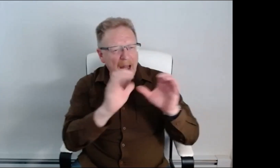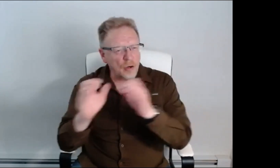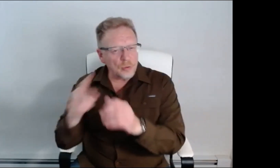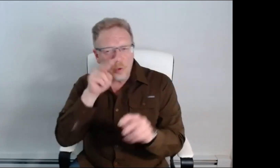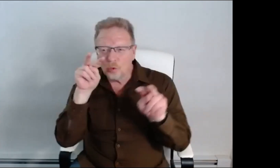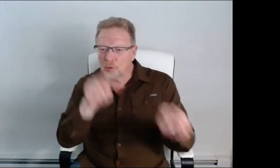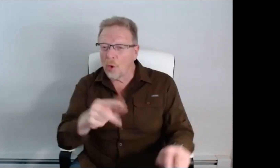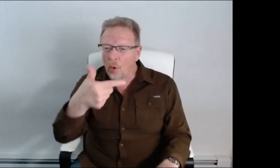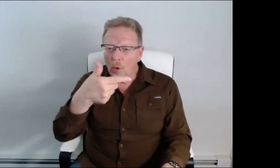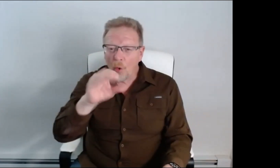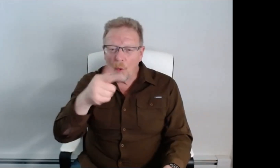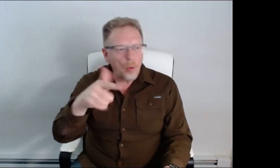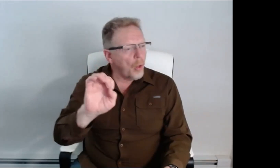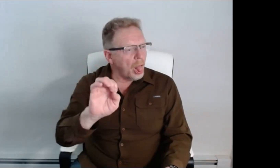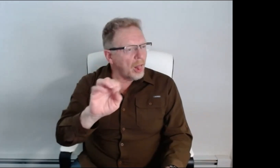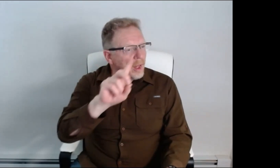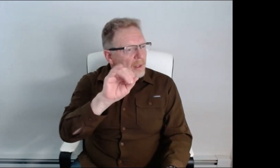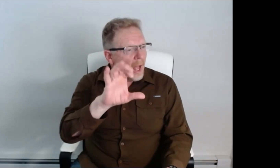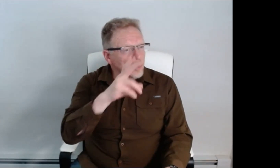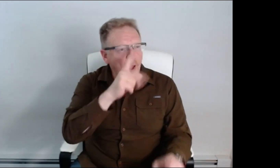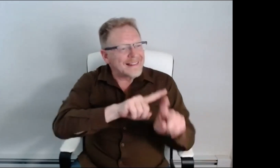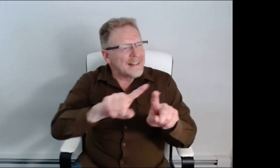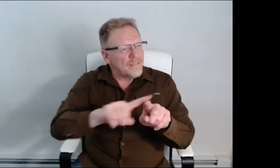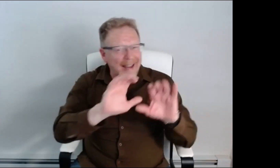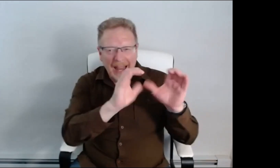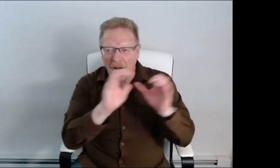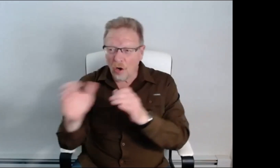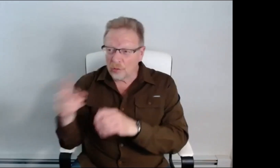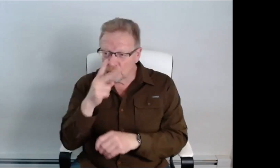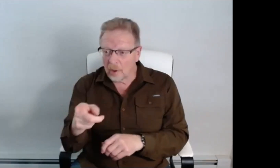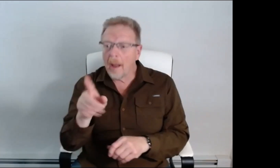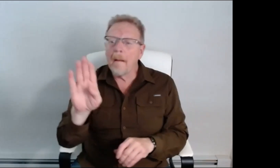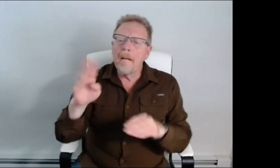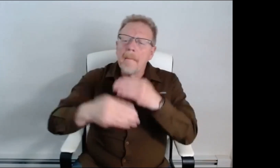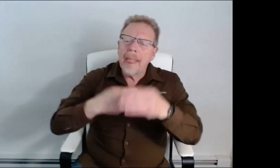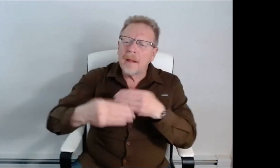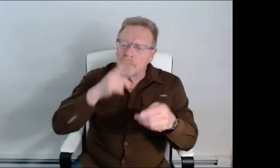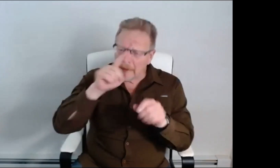all the categories? Is that something you can share, Bethany? Yes.